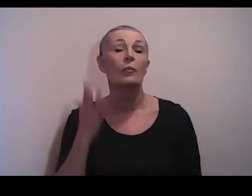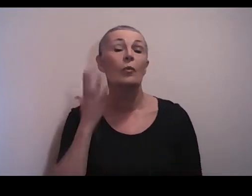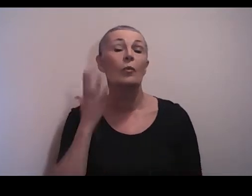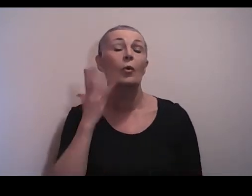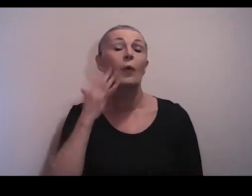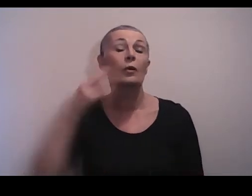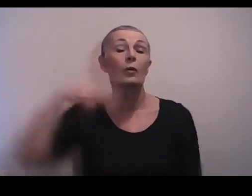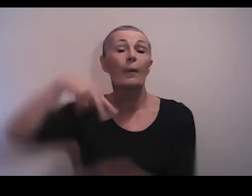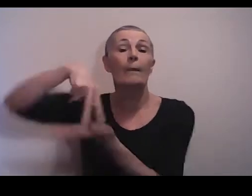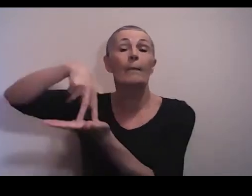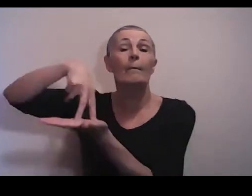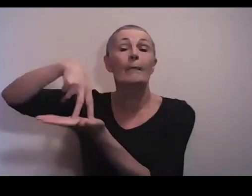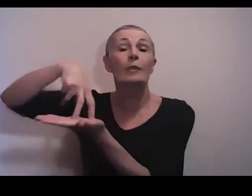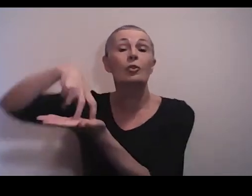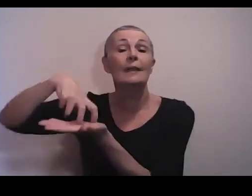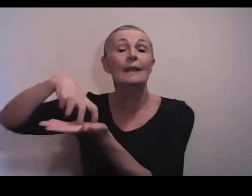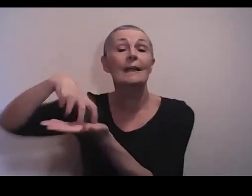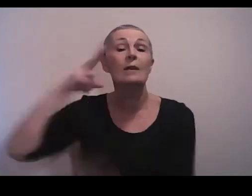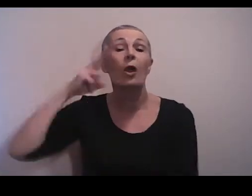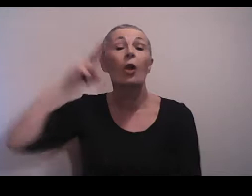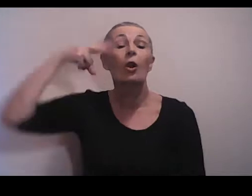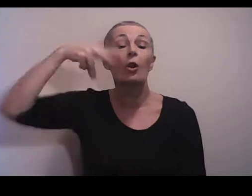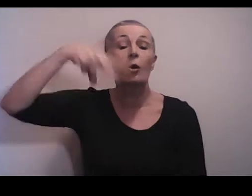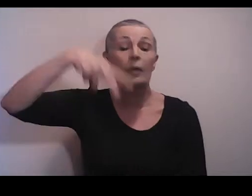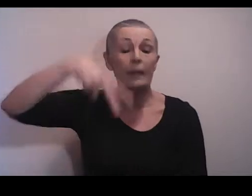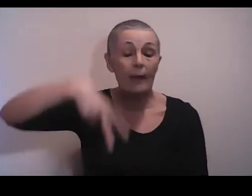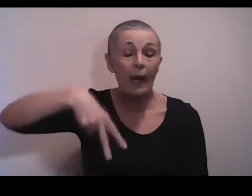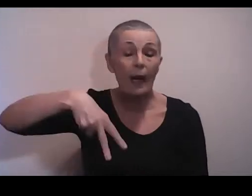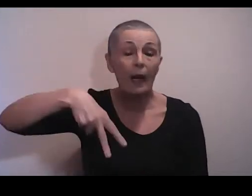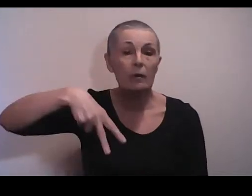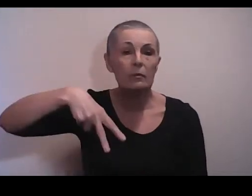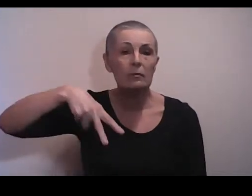not bending your knees too far in, too far down.